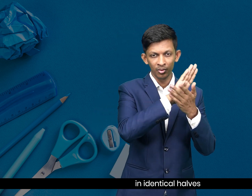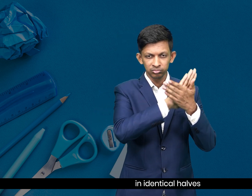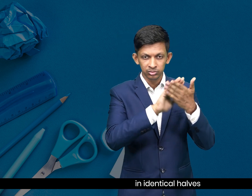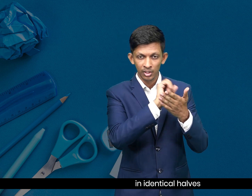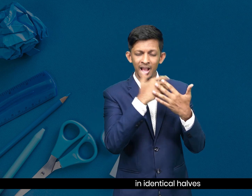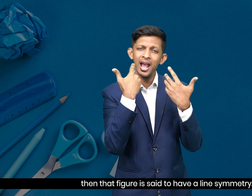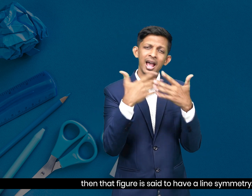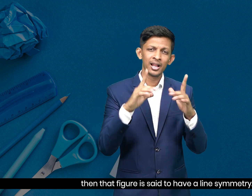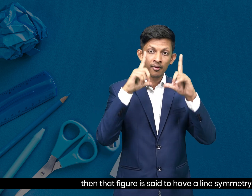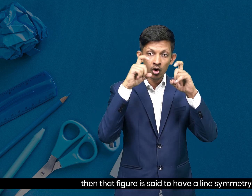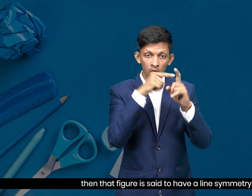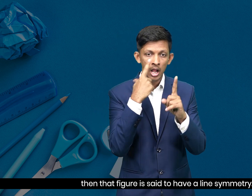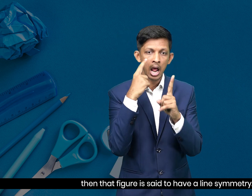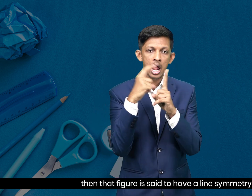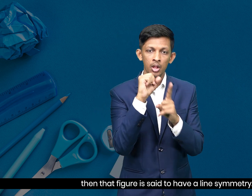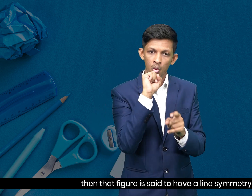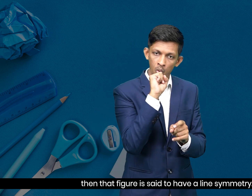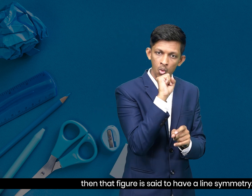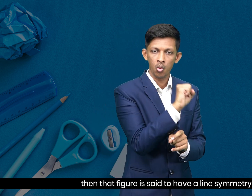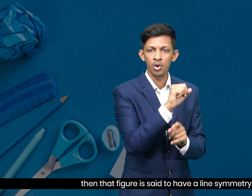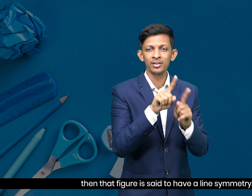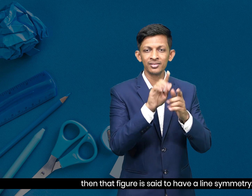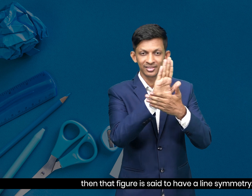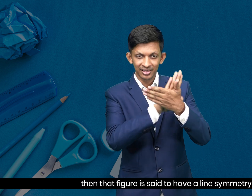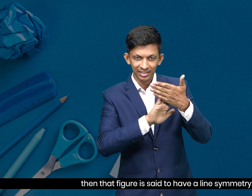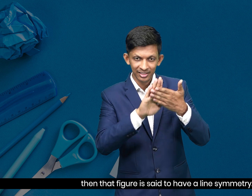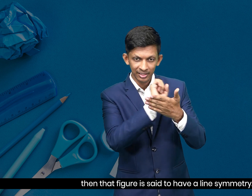halves, then that figure is said to have a line symmetry.